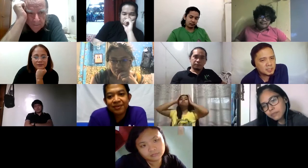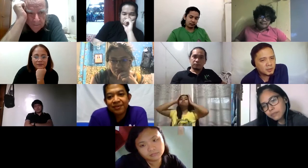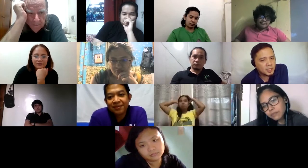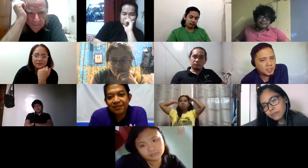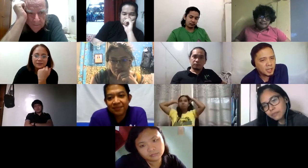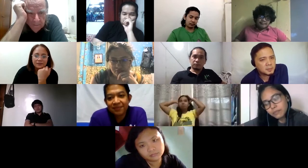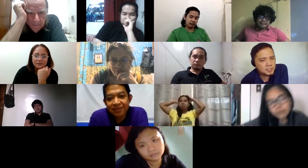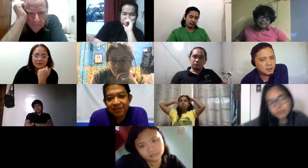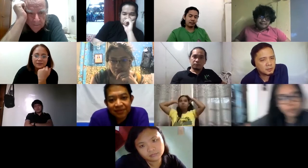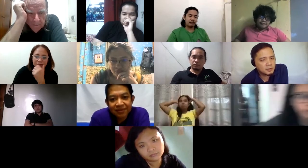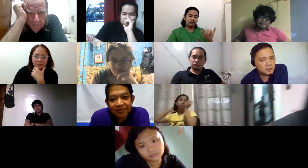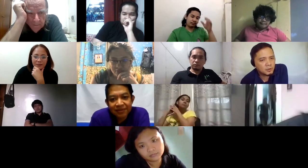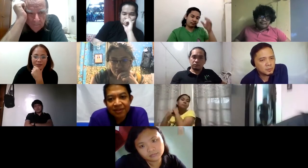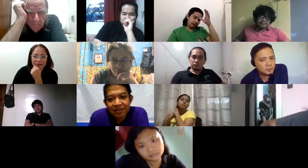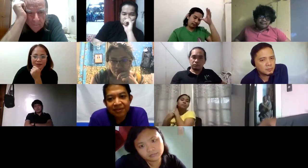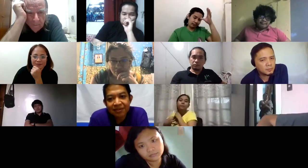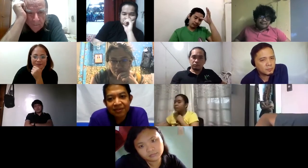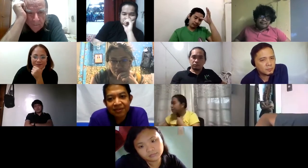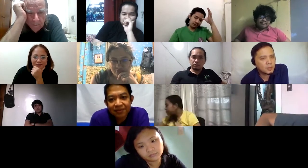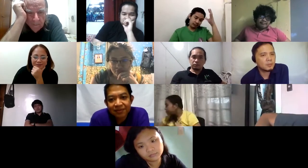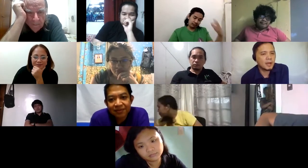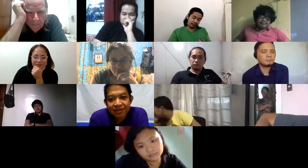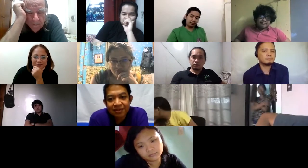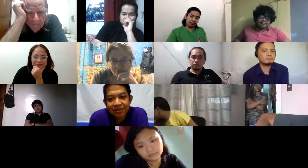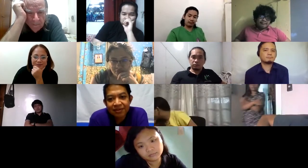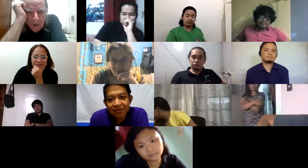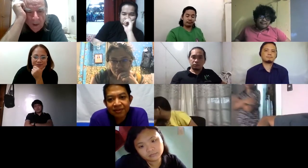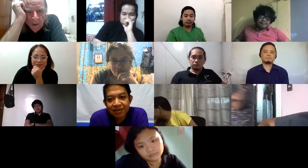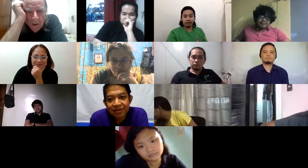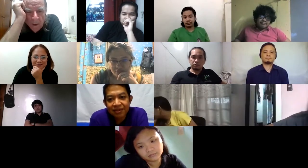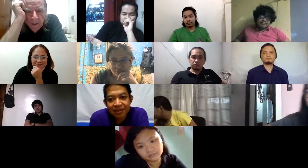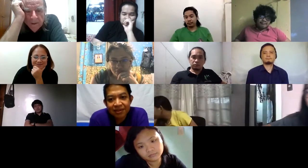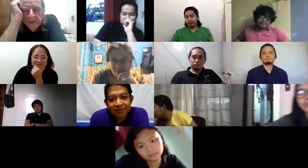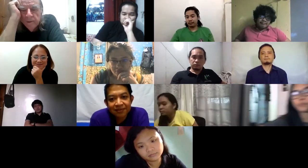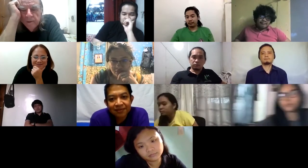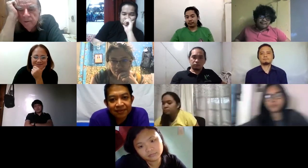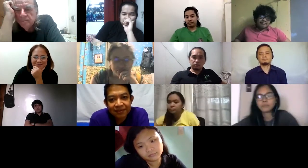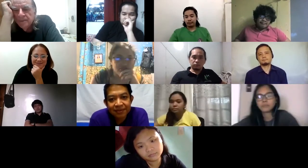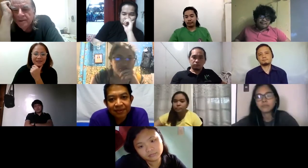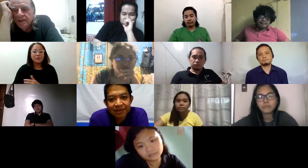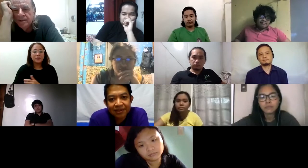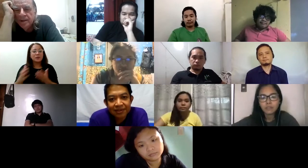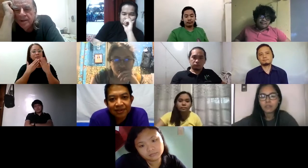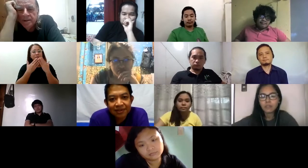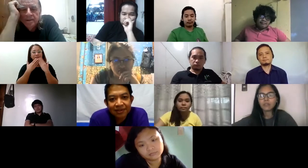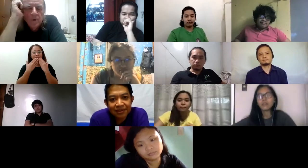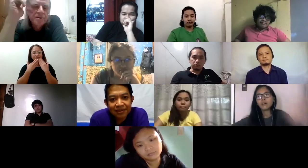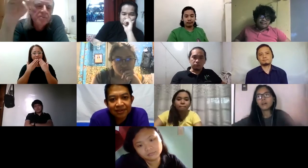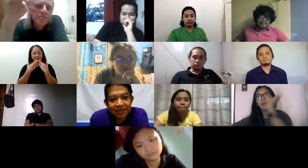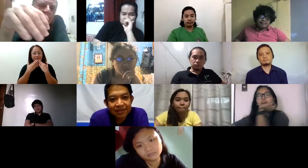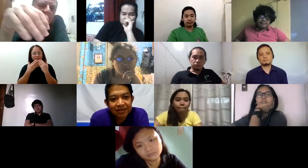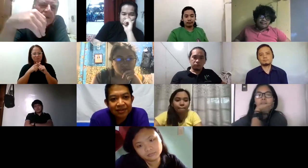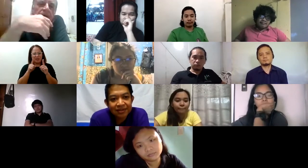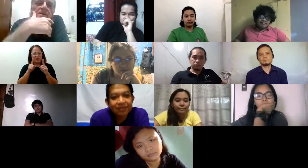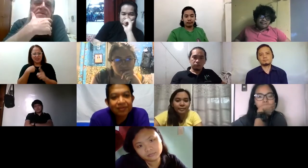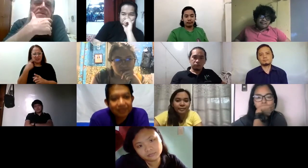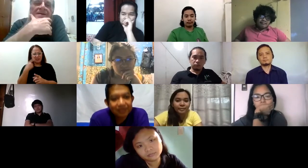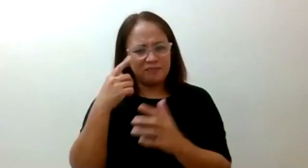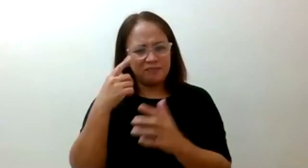helps us out. So we know that. Well, thank you. But I think the most important thing is now you're